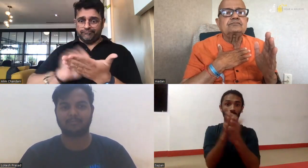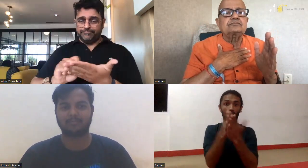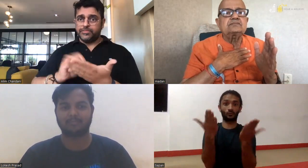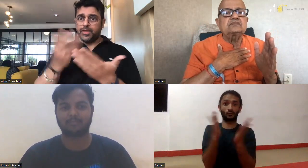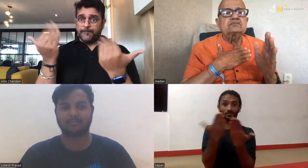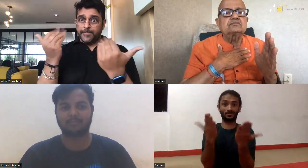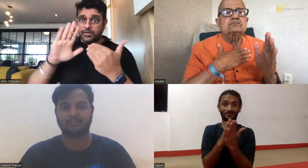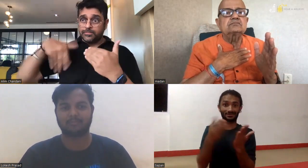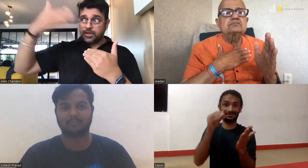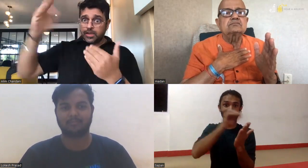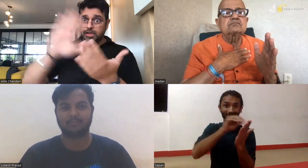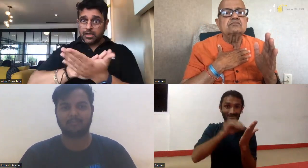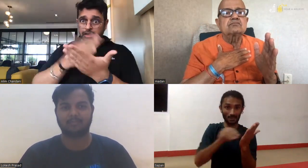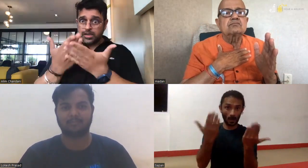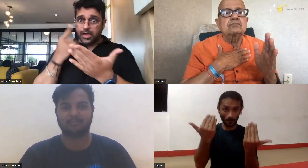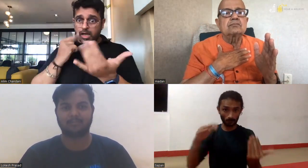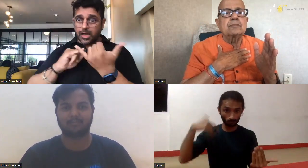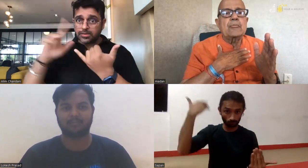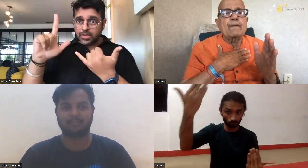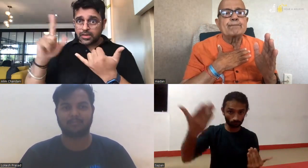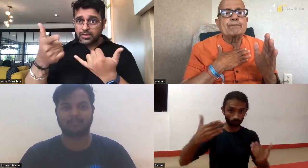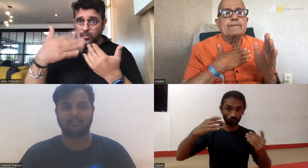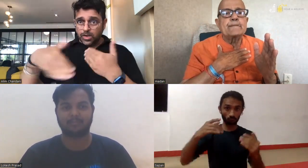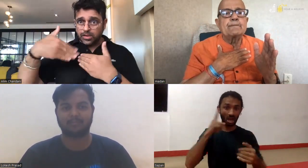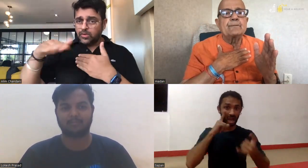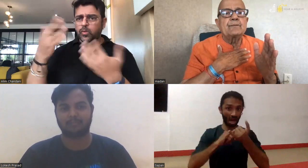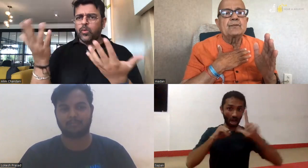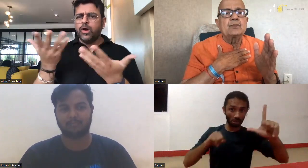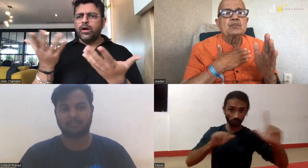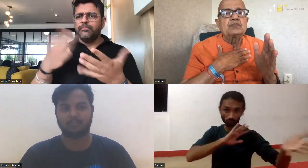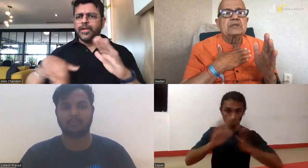Earlier, I wasn't able to see you. Sorry.